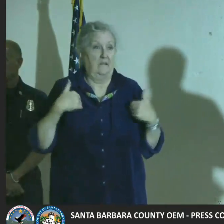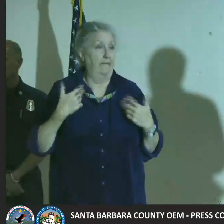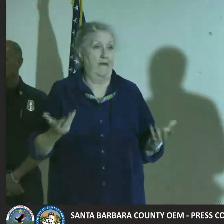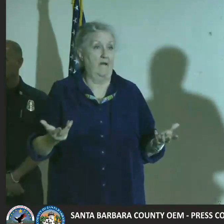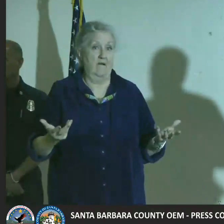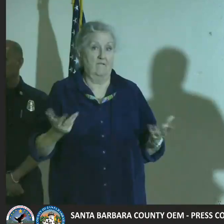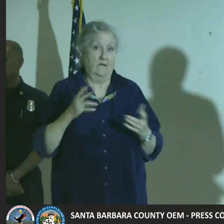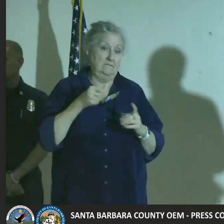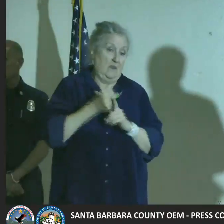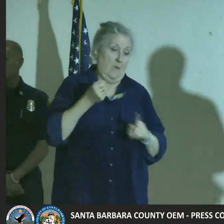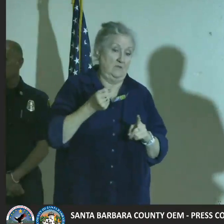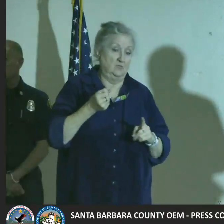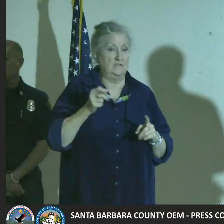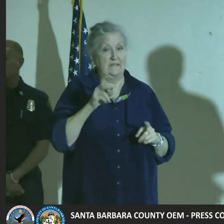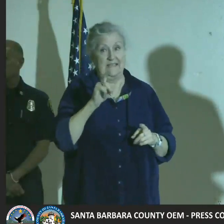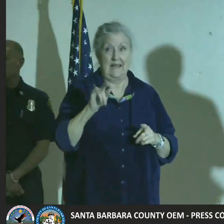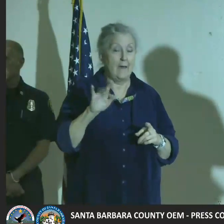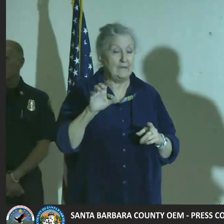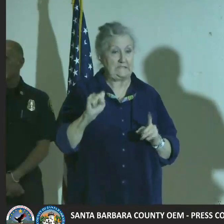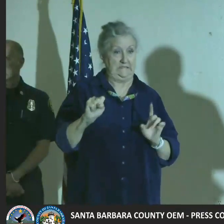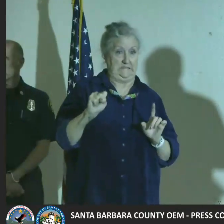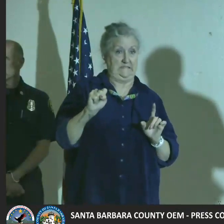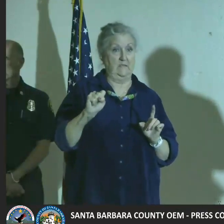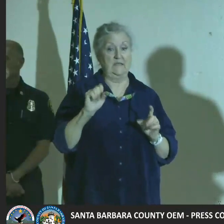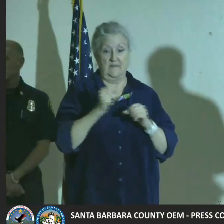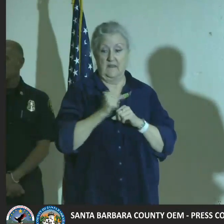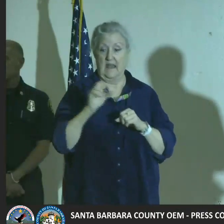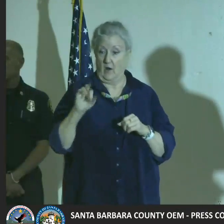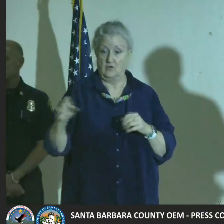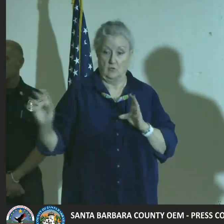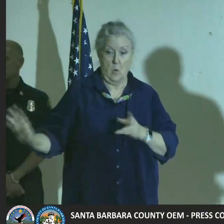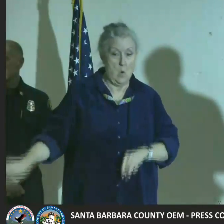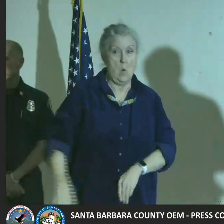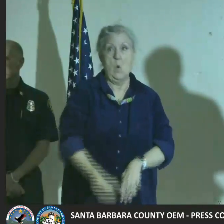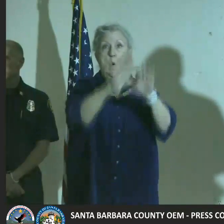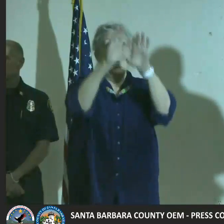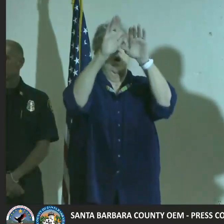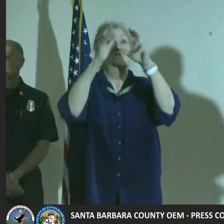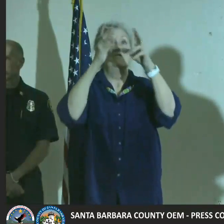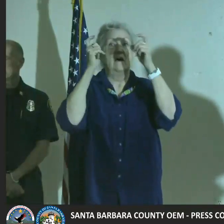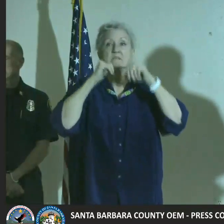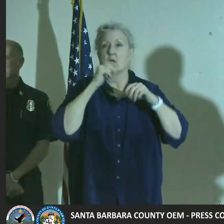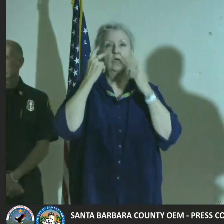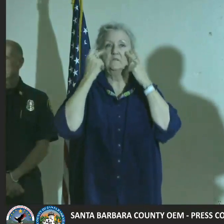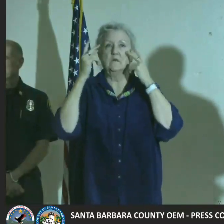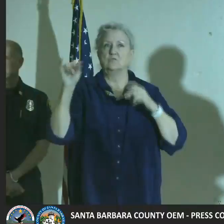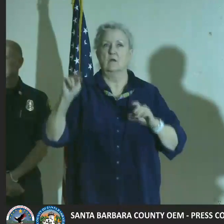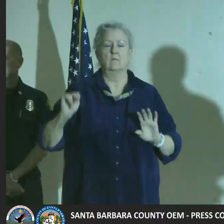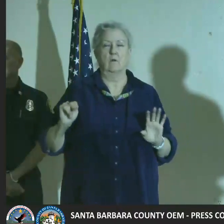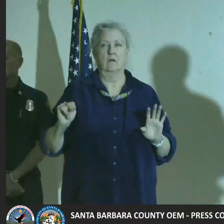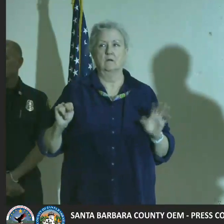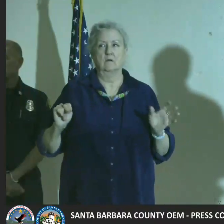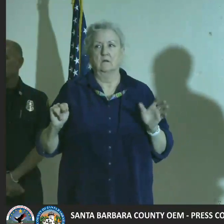the punch and the dynamics to really get that air to rise up quickly. And again, not like what we saw back in January.